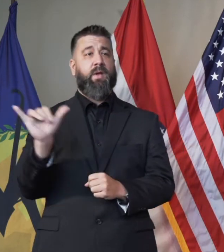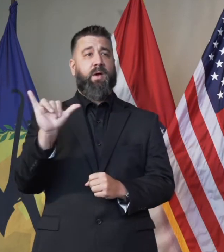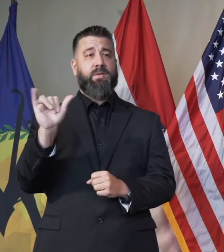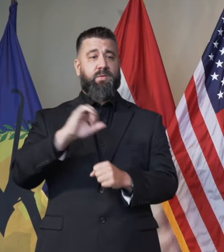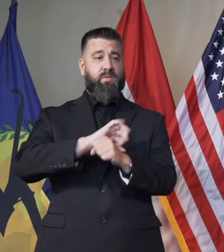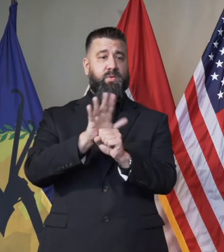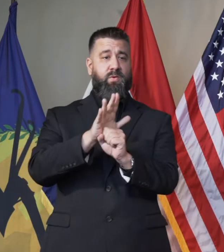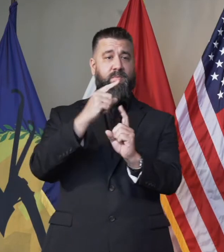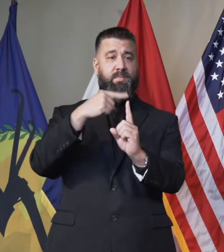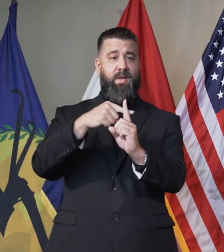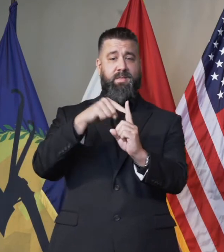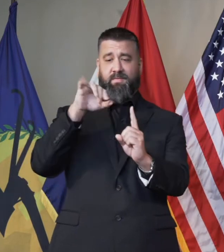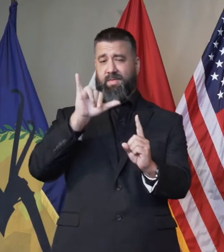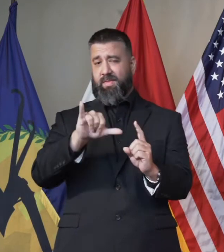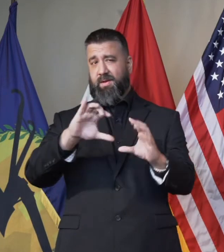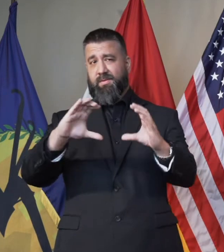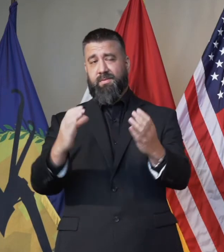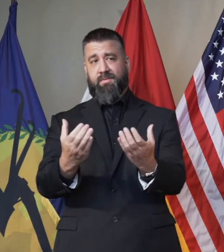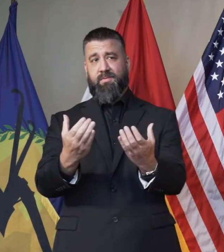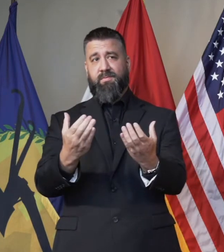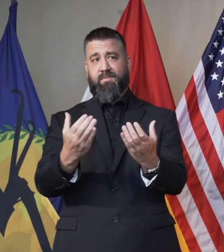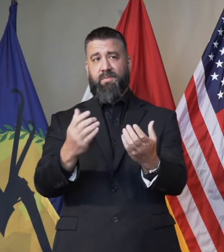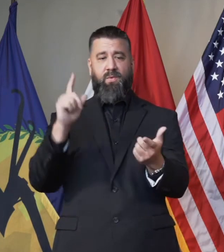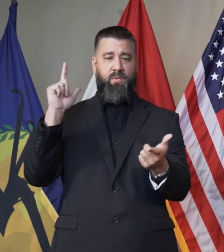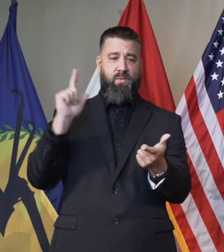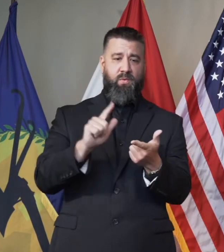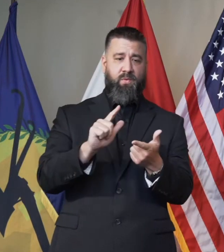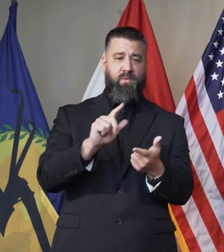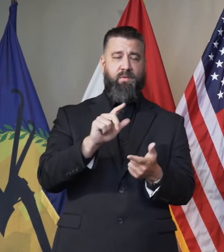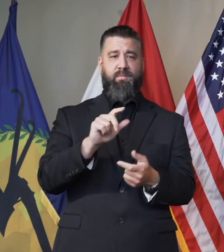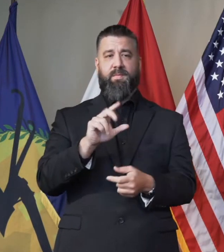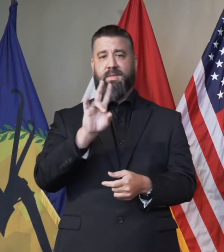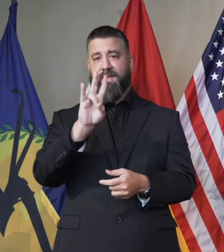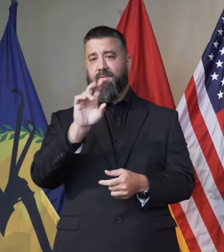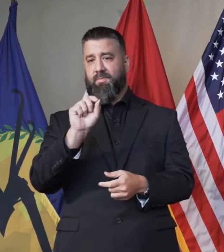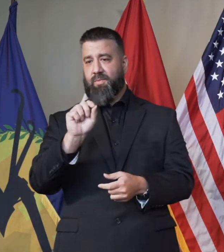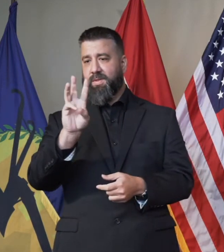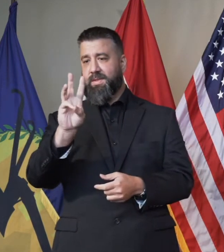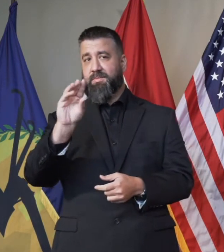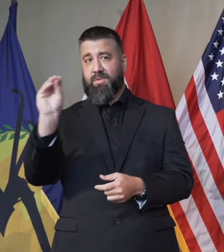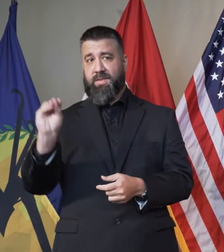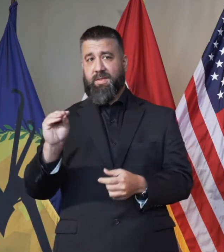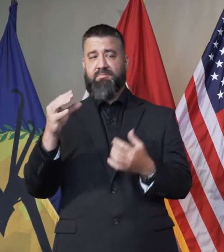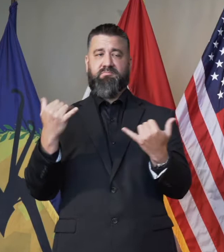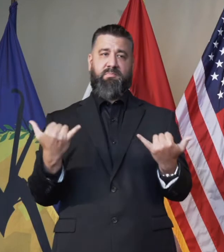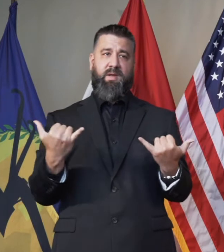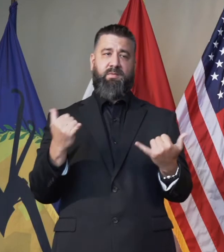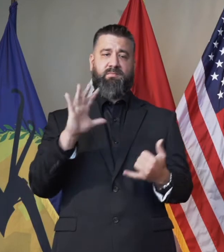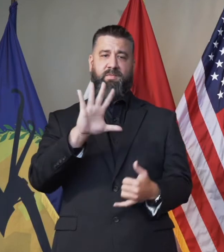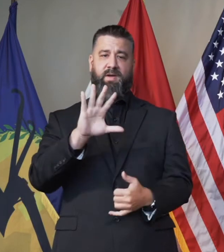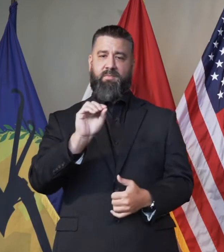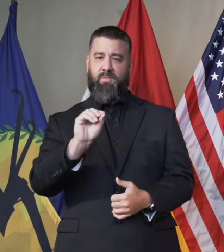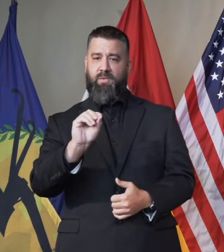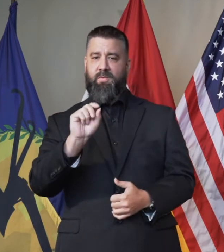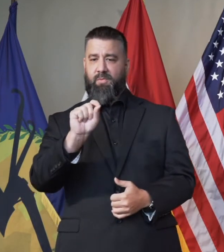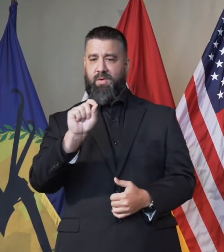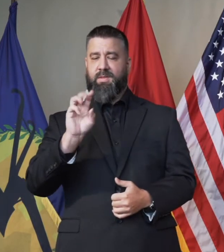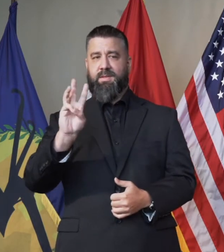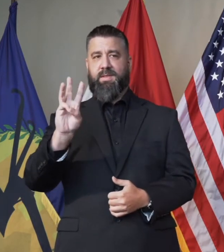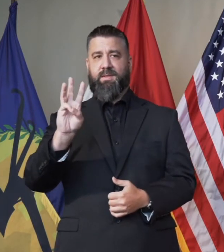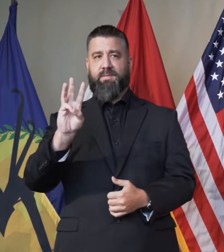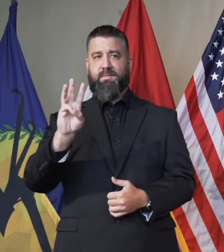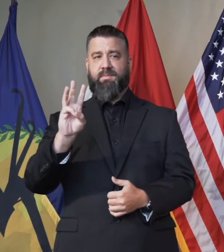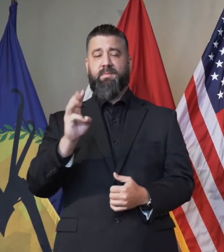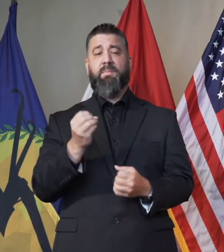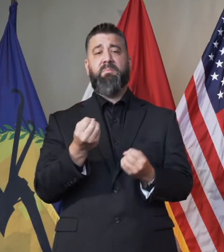to 5.7%. And we're seeing a lot more testing in this age group as well. And that's another positive sign.